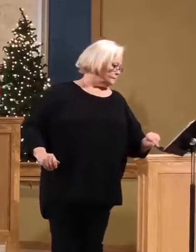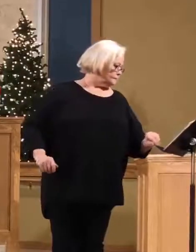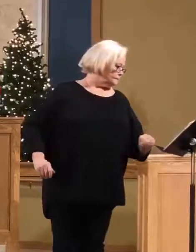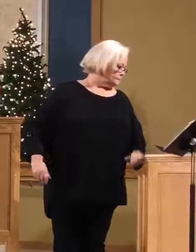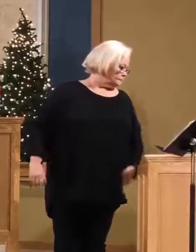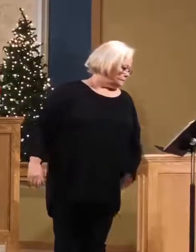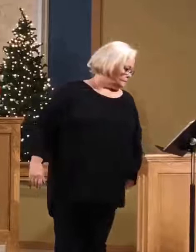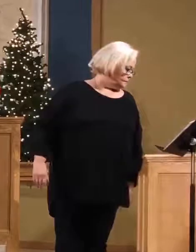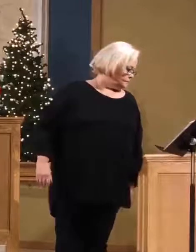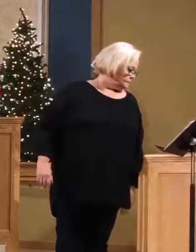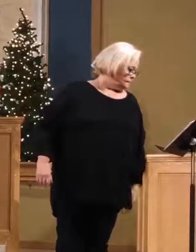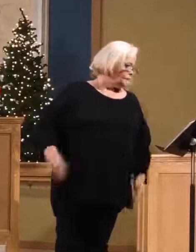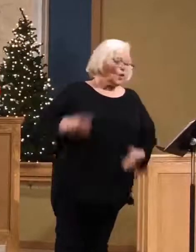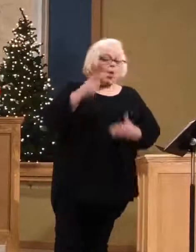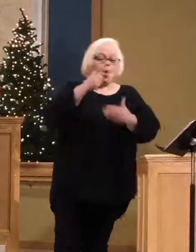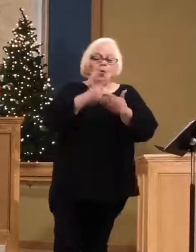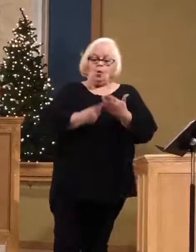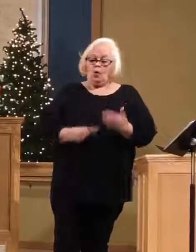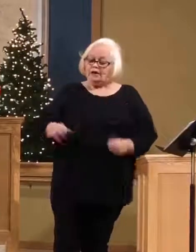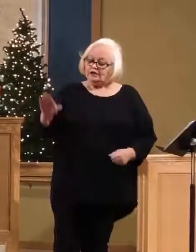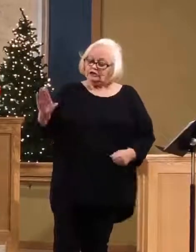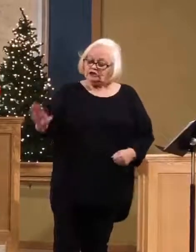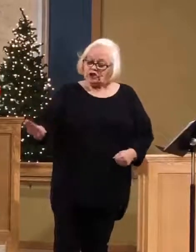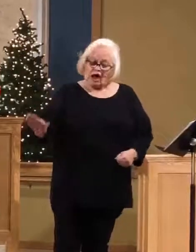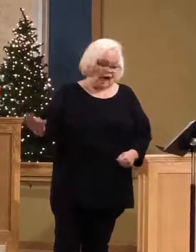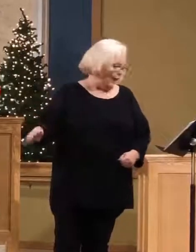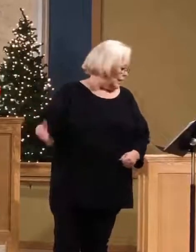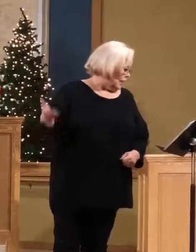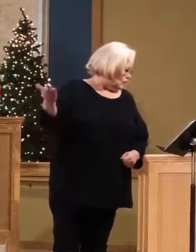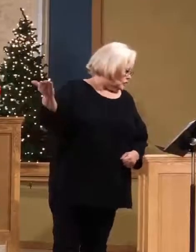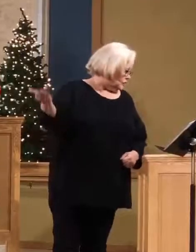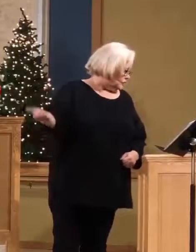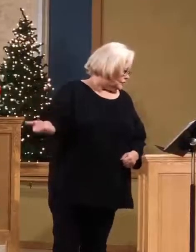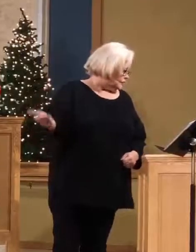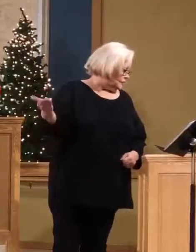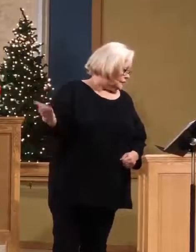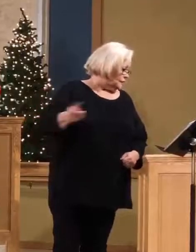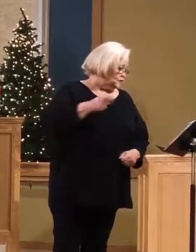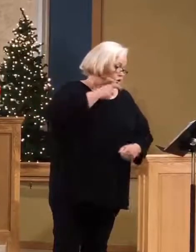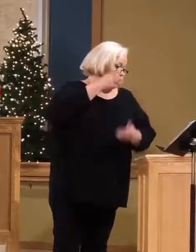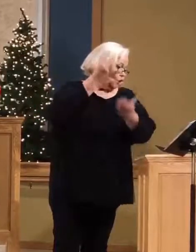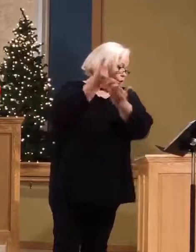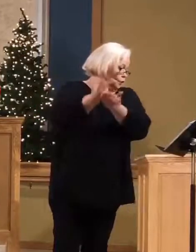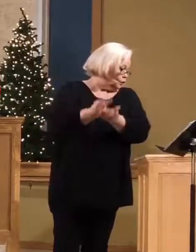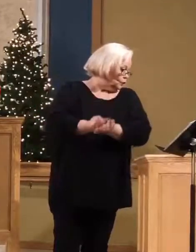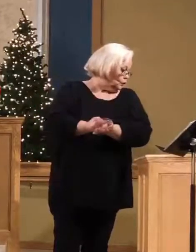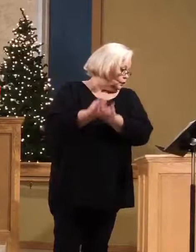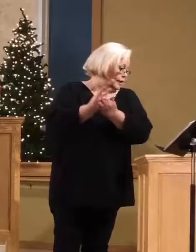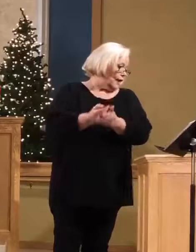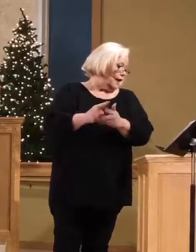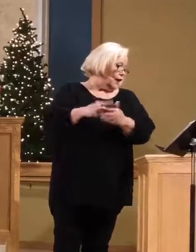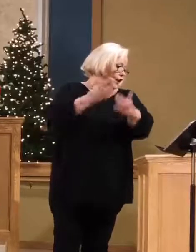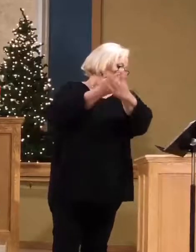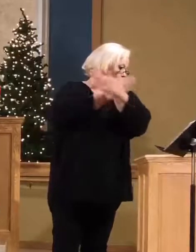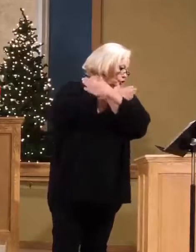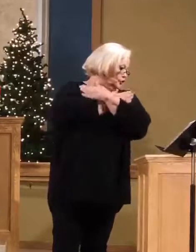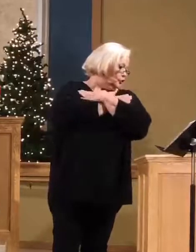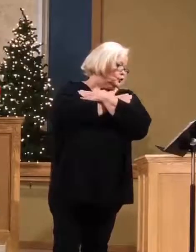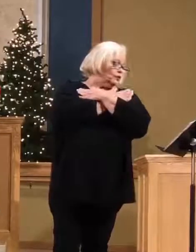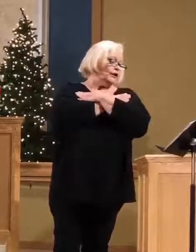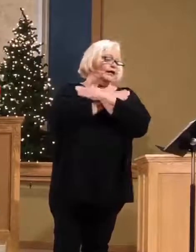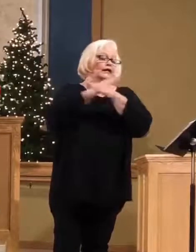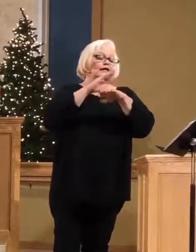What child is this who lay to rest on